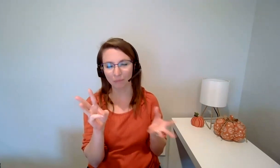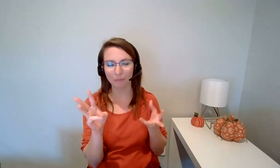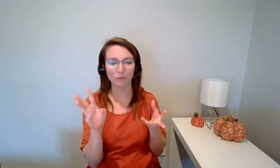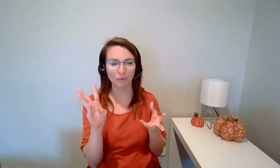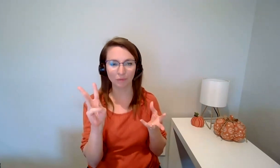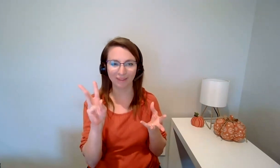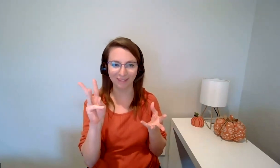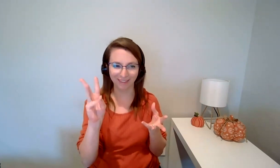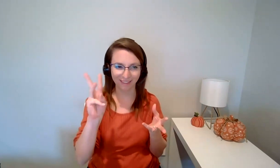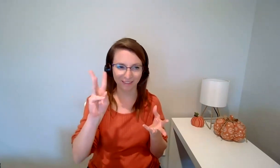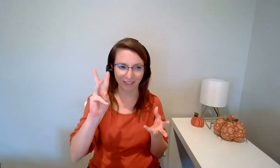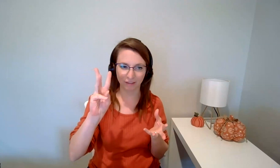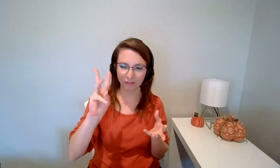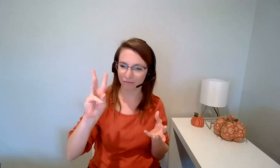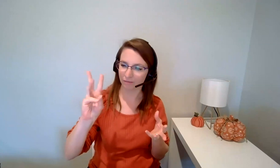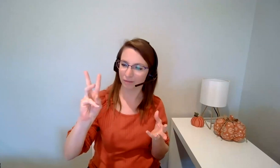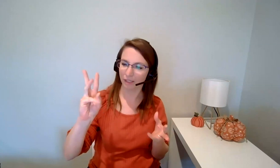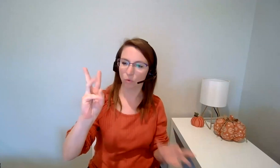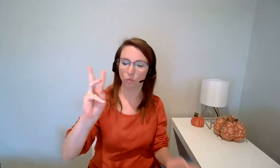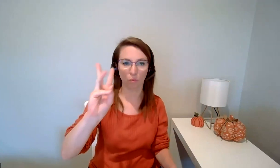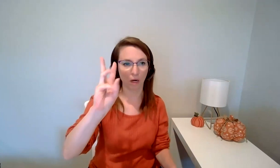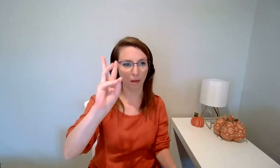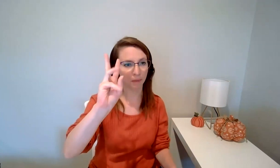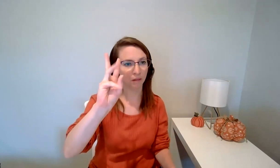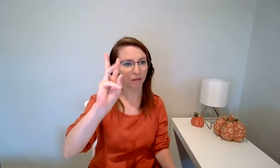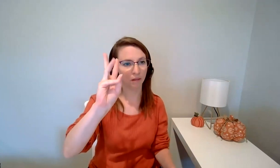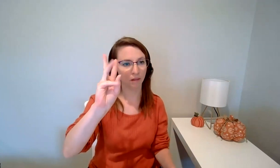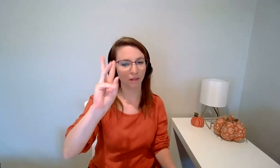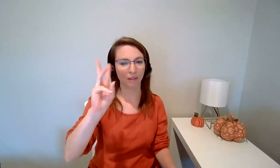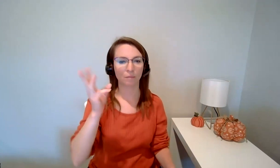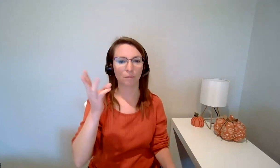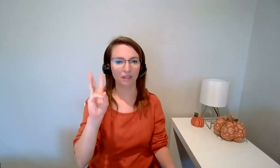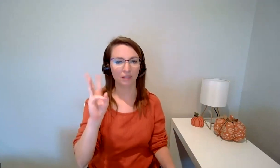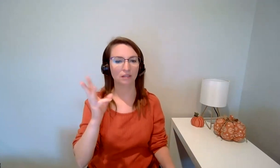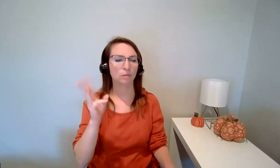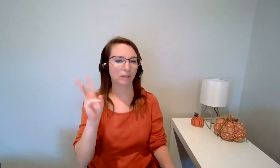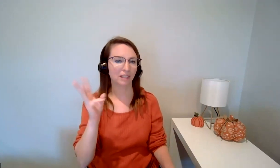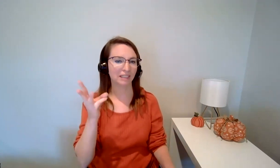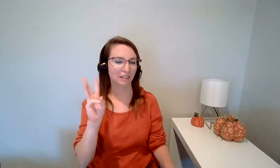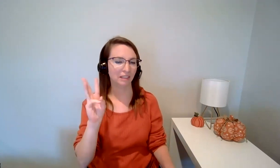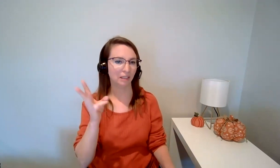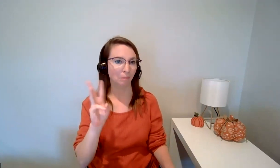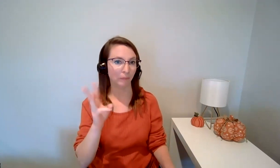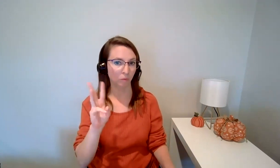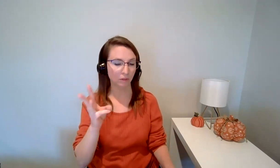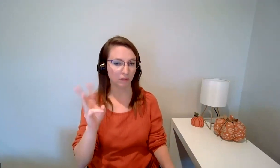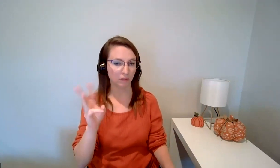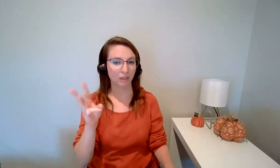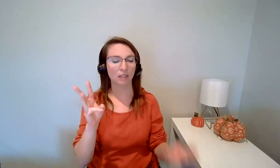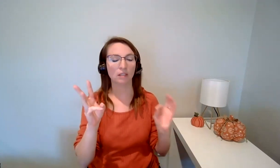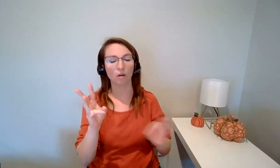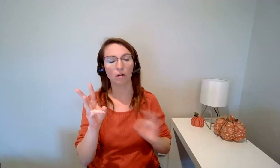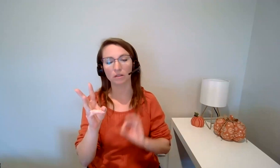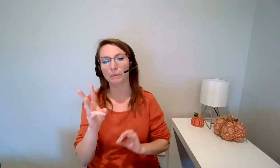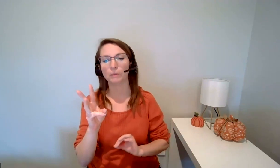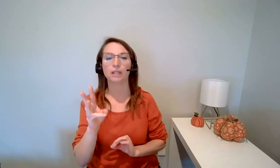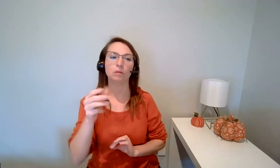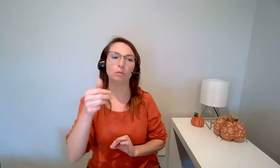Some people do this, like kind of rub, but this is the one that I see the most. And then there are some people that